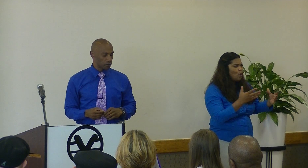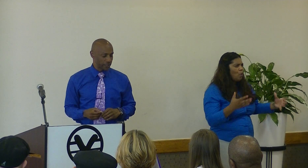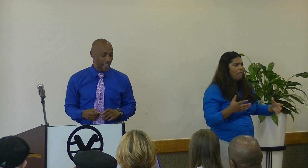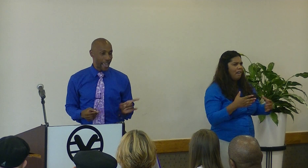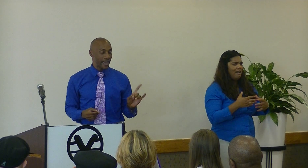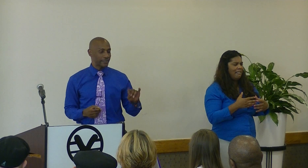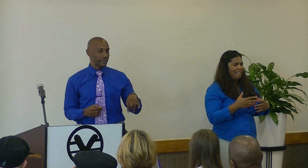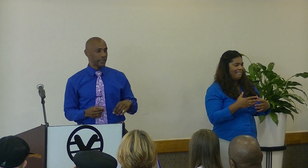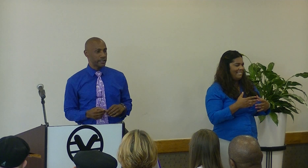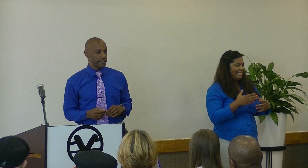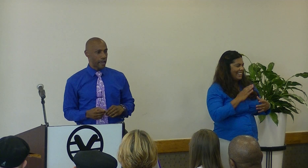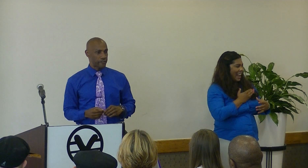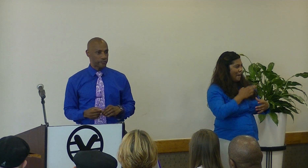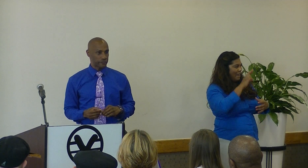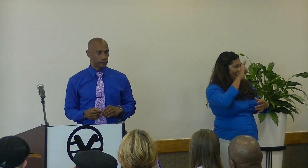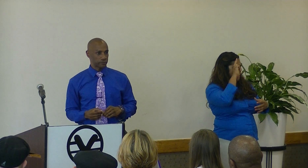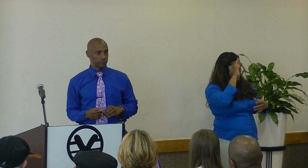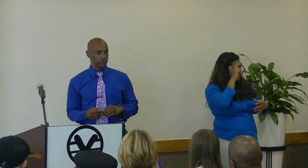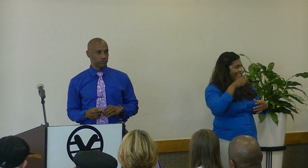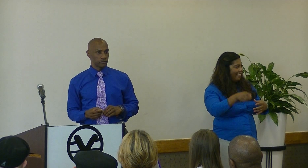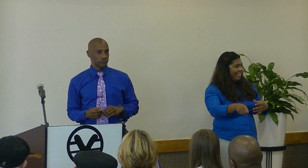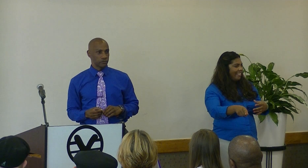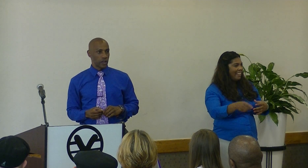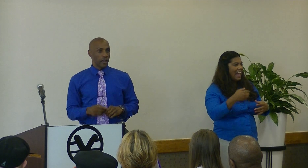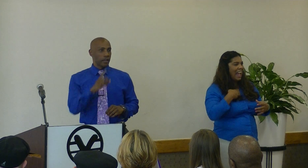cerebral palsy and he's deaf.